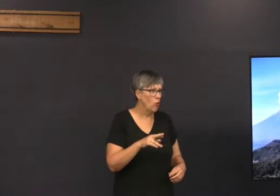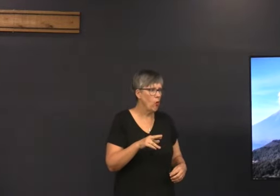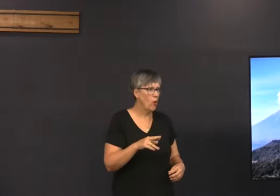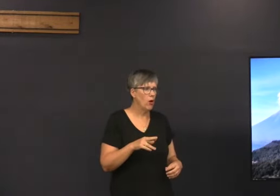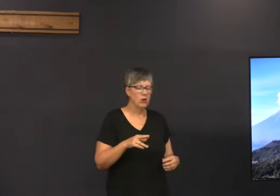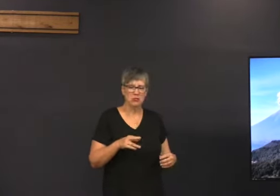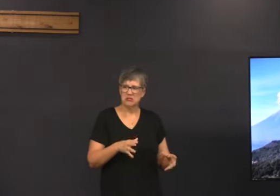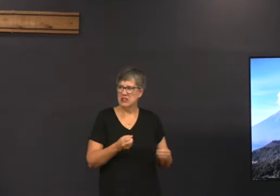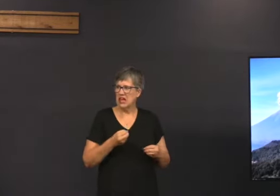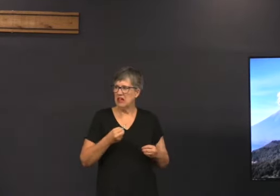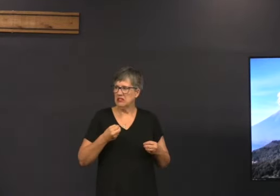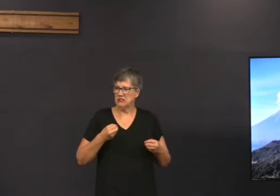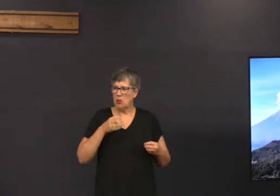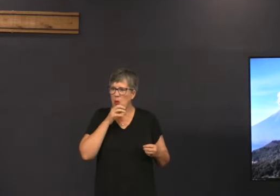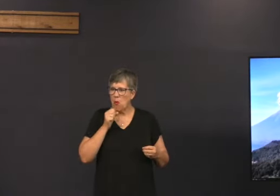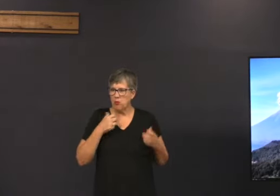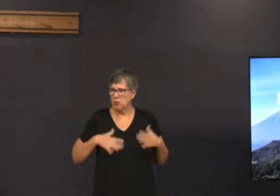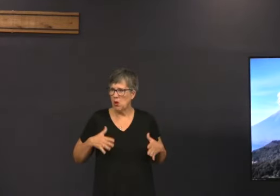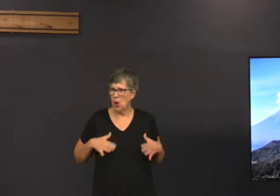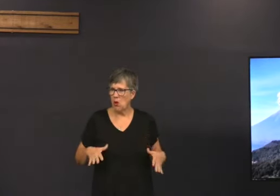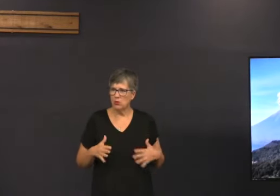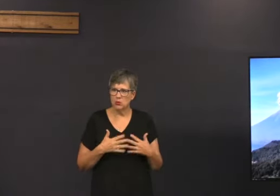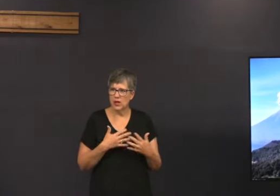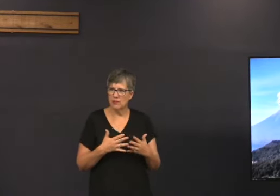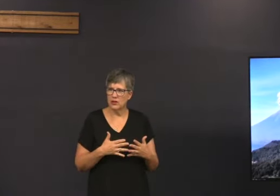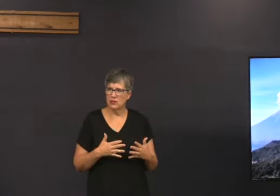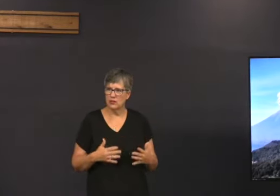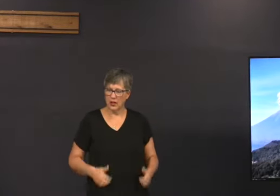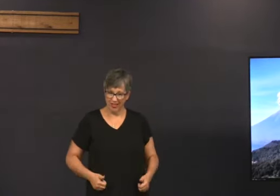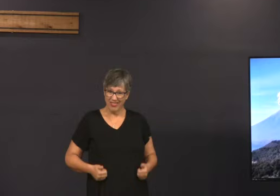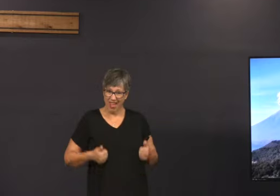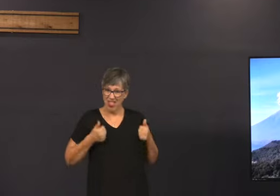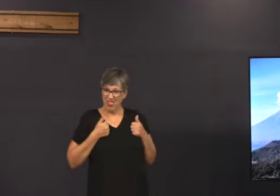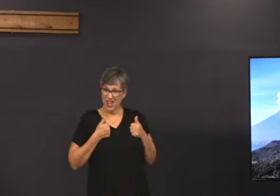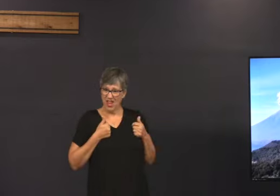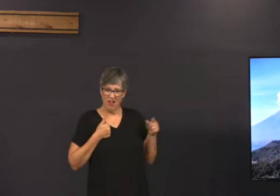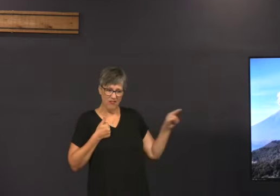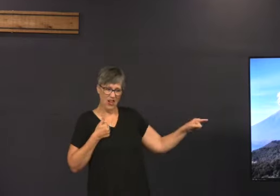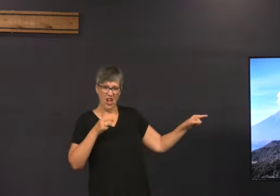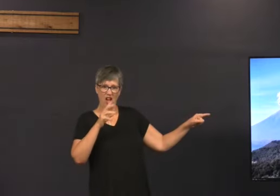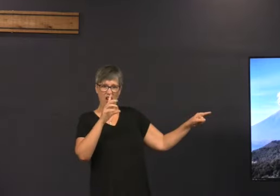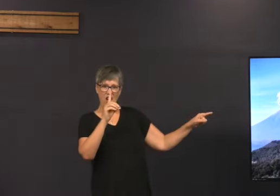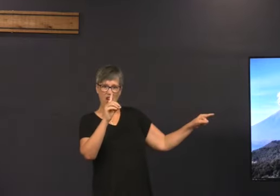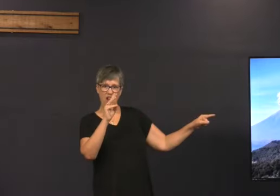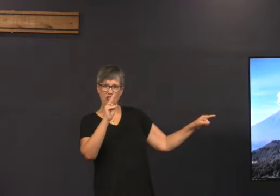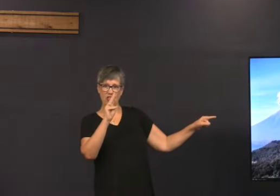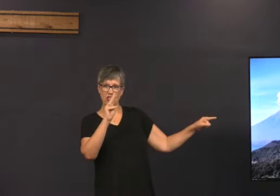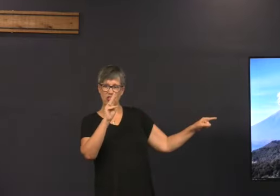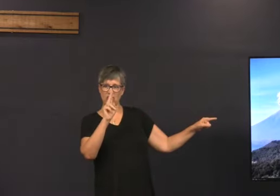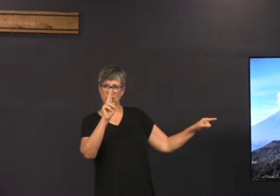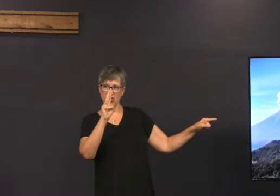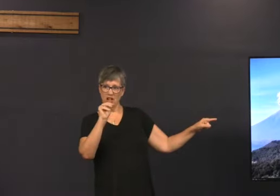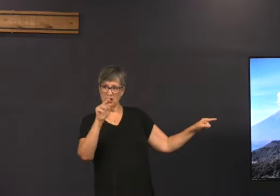stuff, or they'll take old clothes, whatever they can, and they live